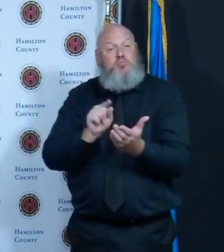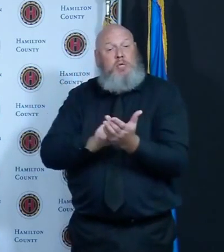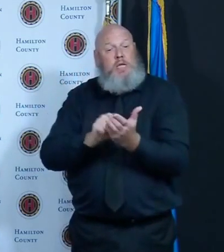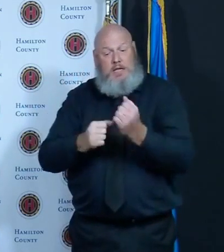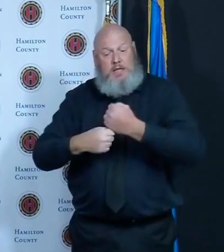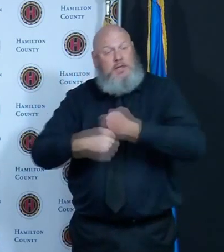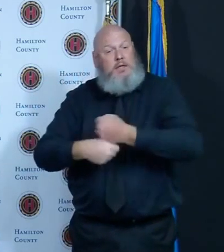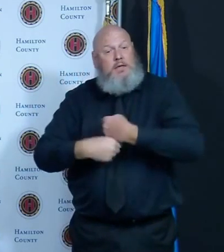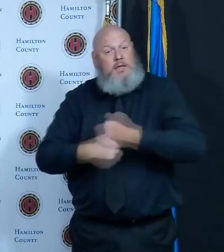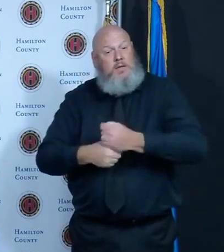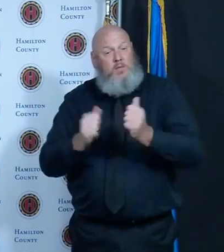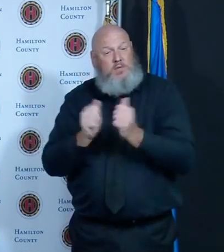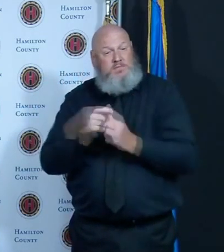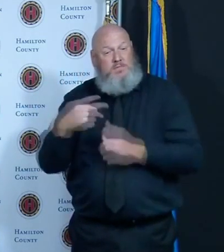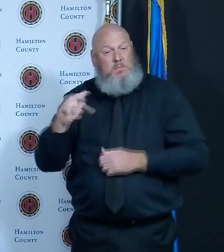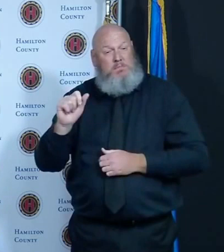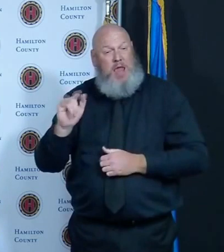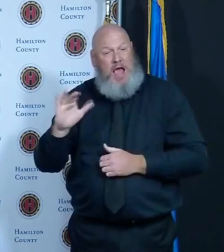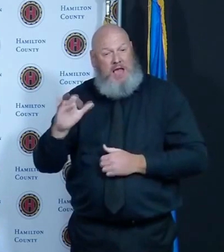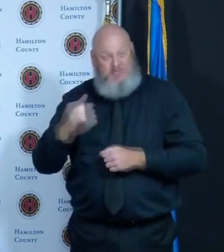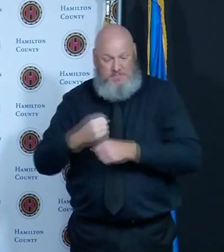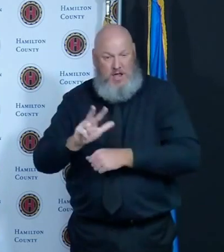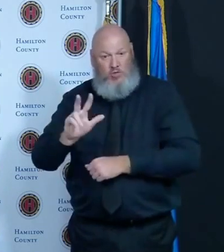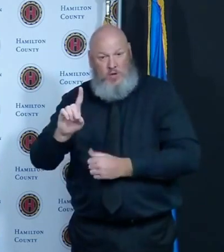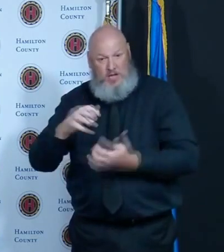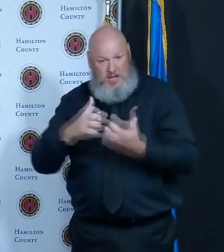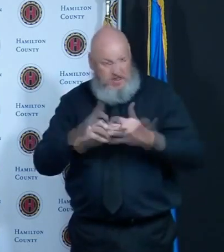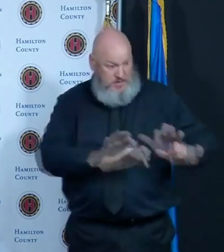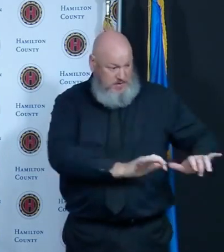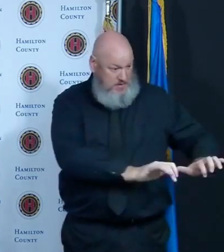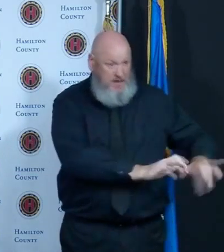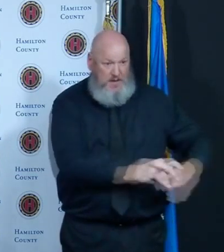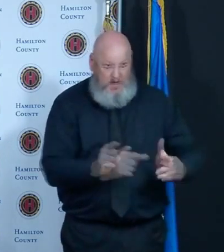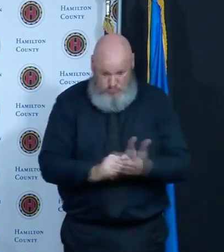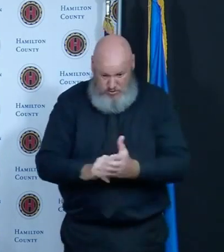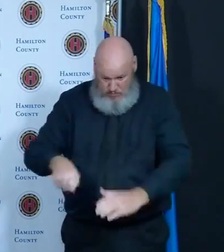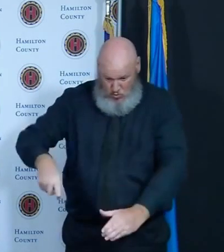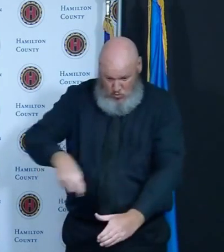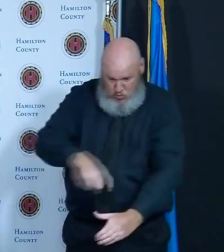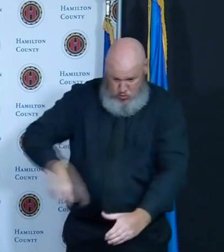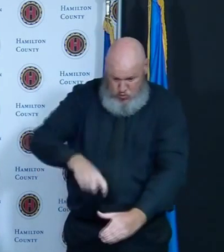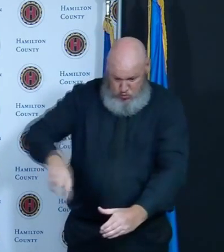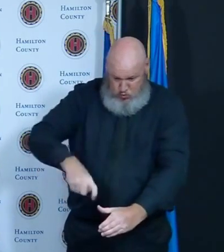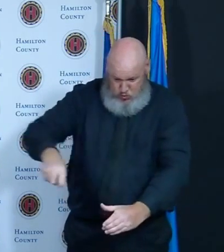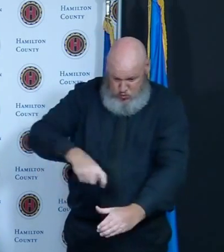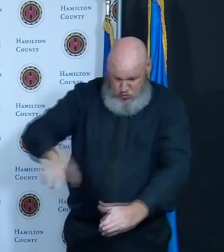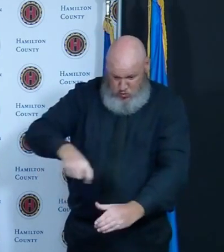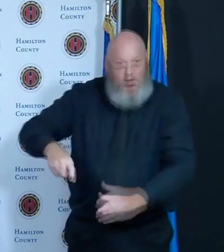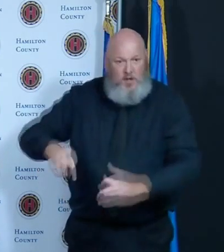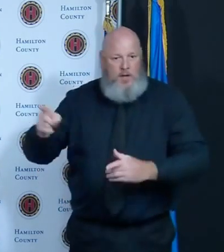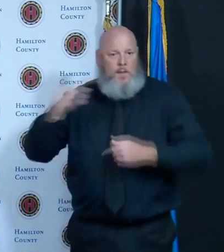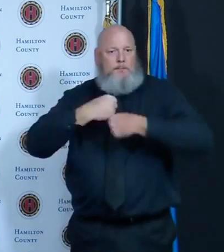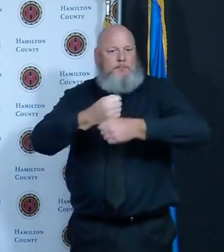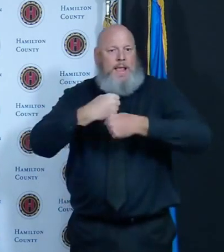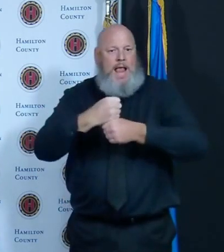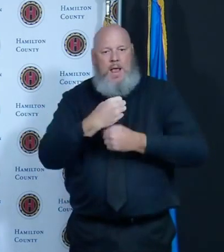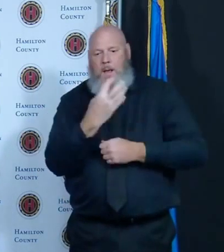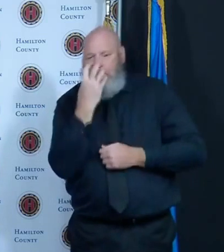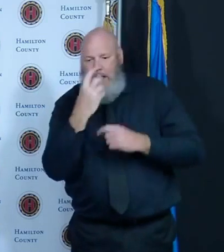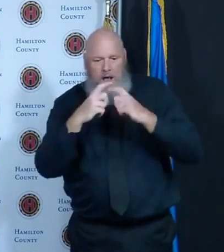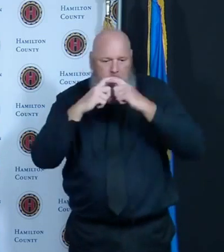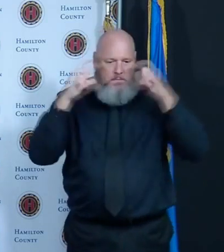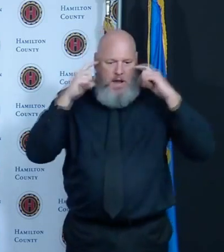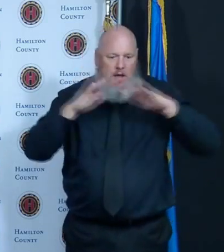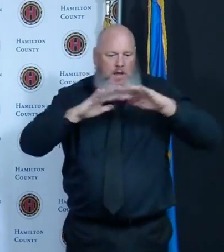and Creativity program, has teamed up with Kroger's to enhance ClickList to meet the needs of clients